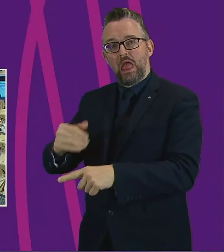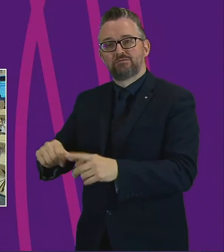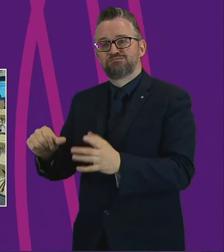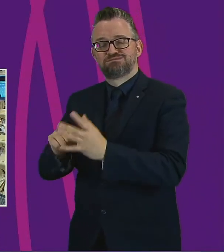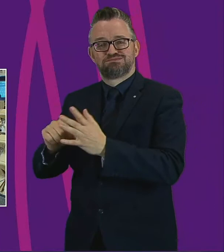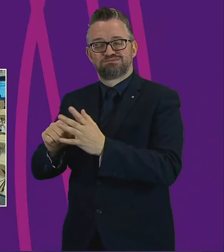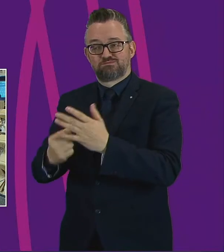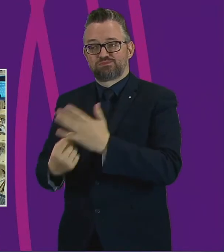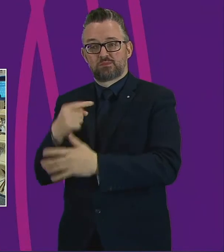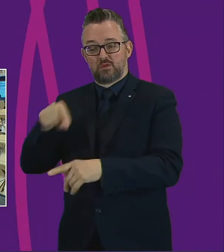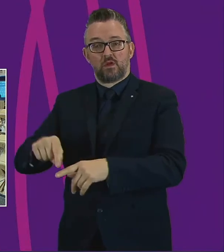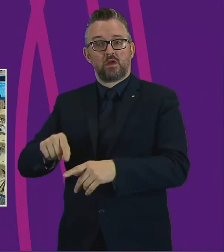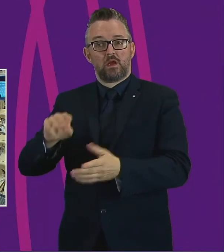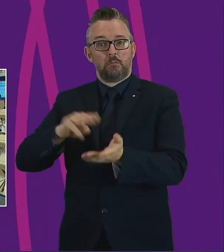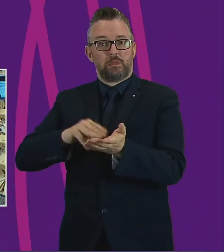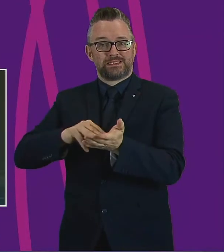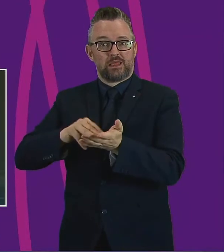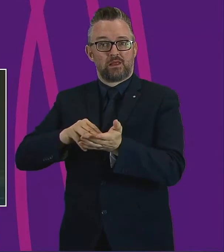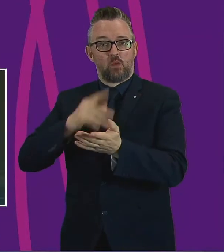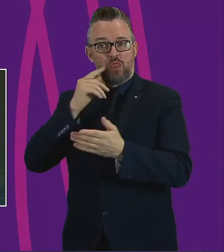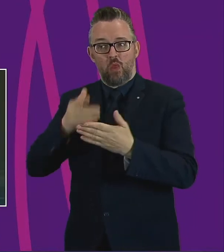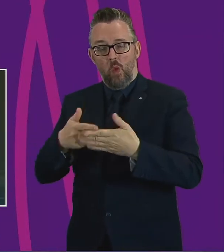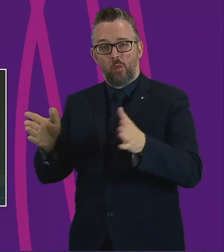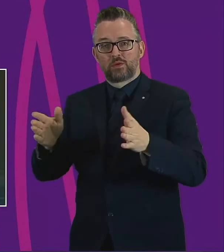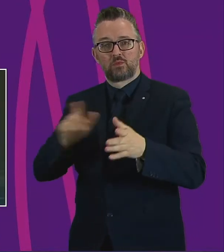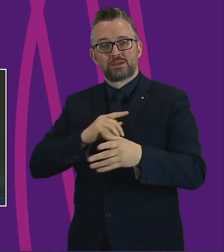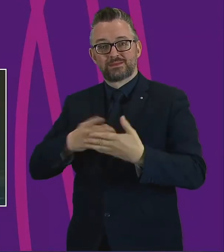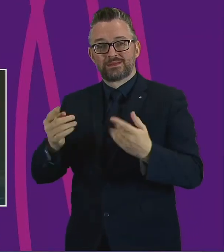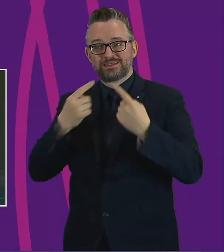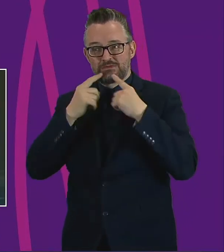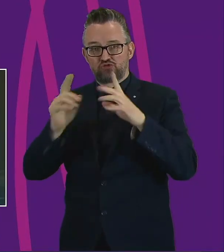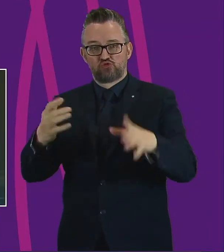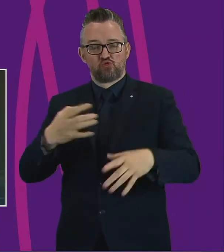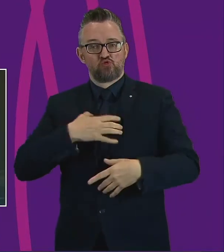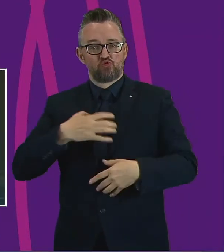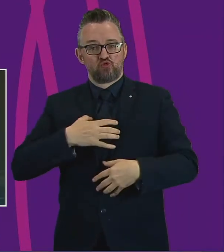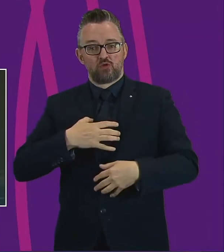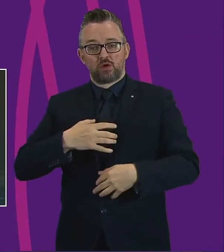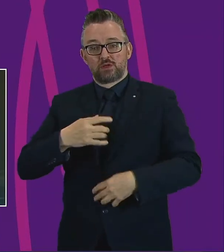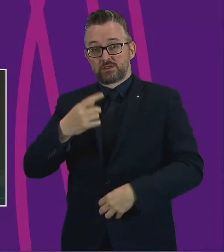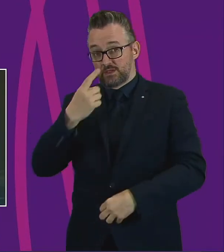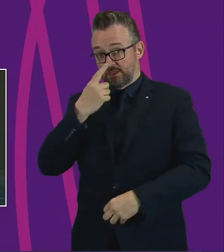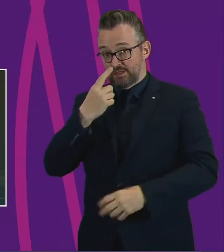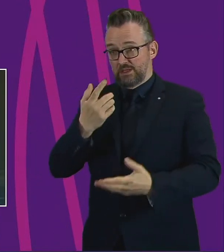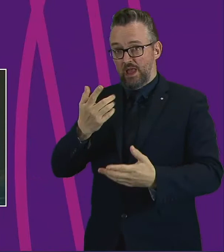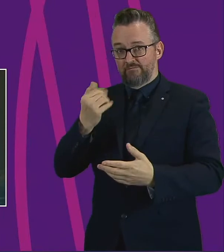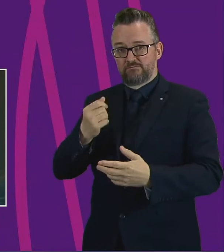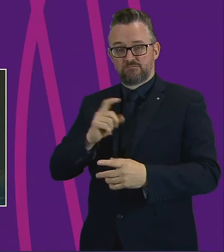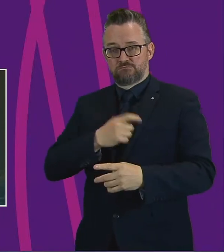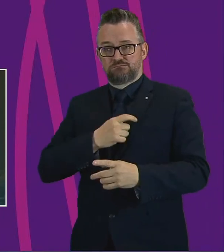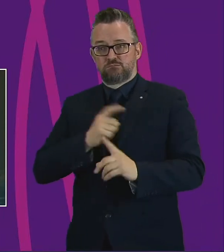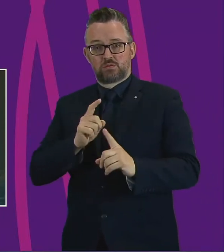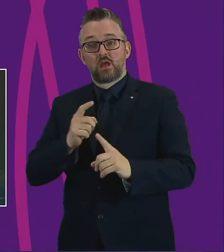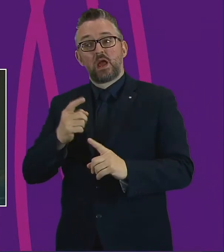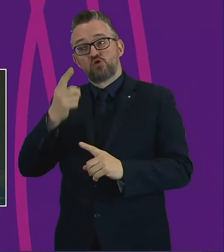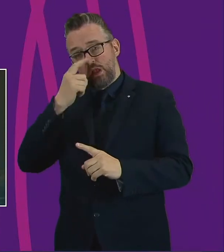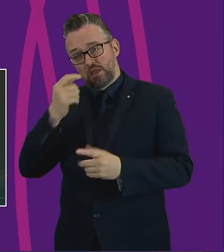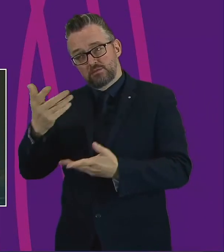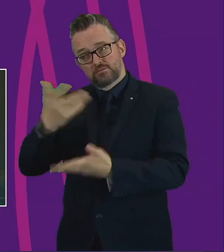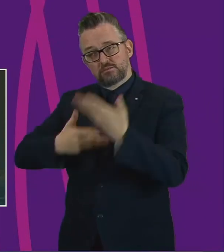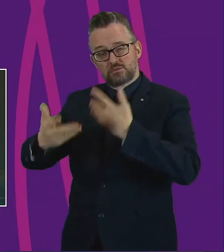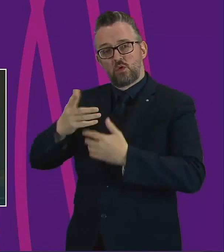there this coming Monday and the risks they fear this may involve. Can the Cabinet Secretary therefore provide people in Scotland with